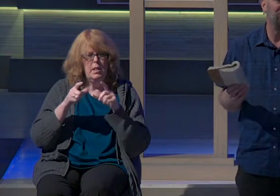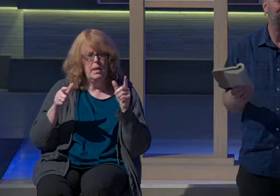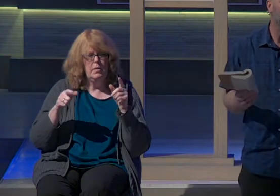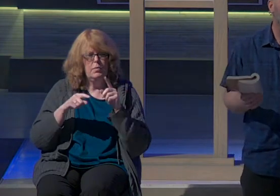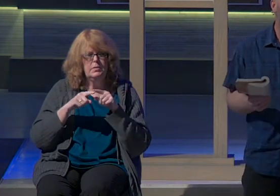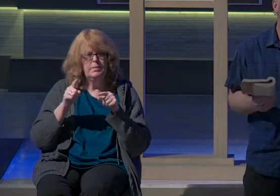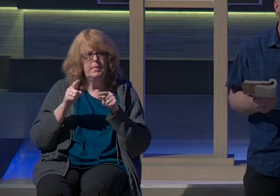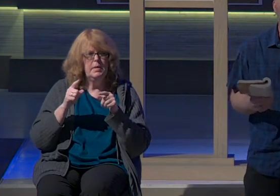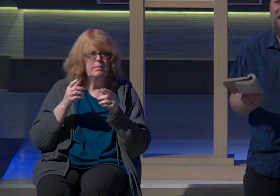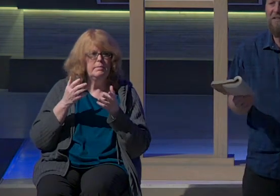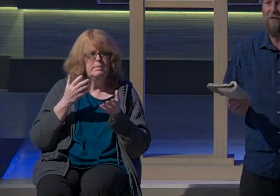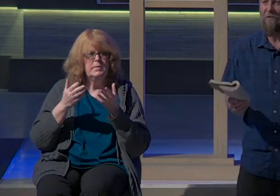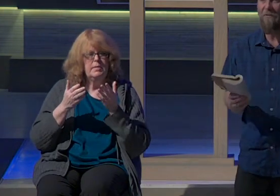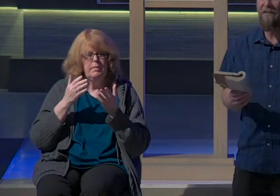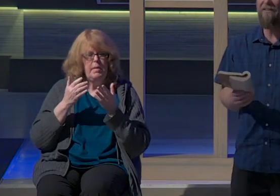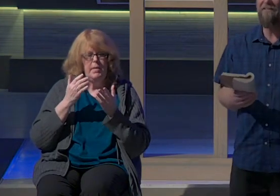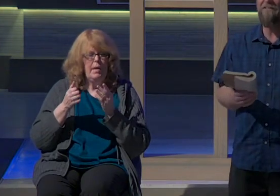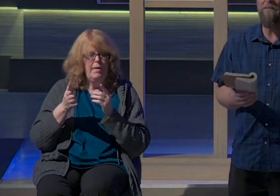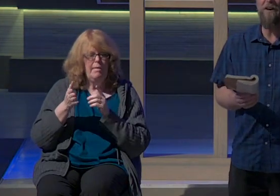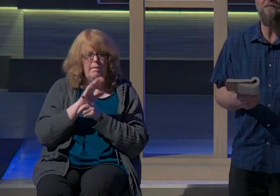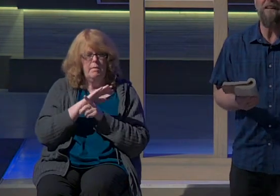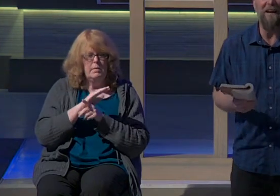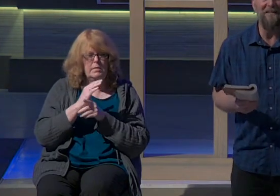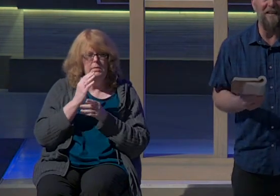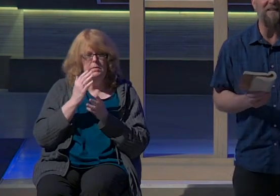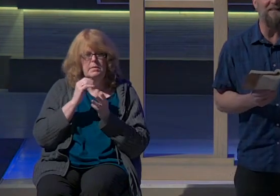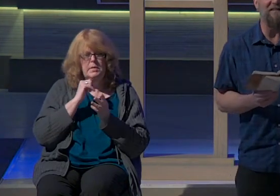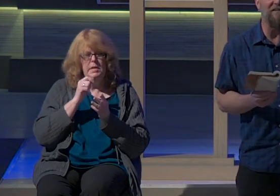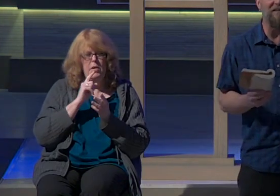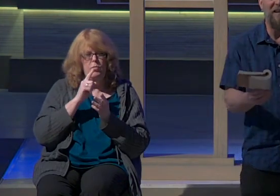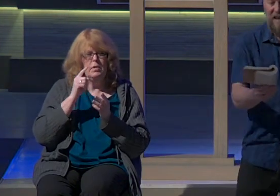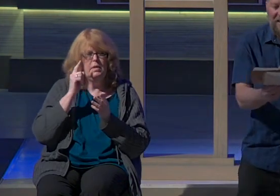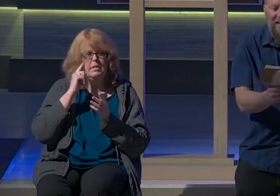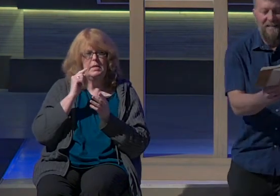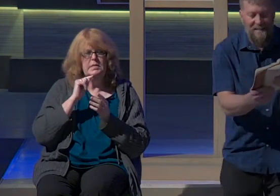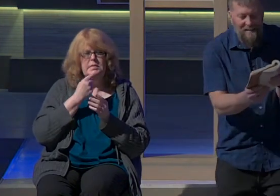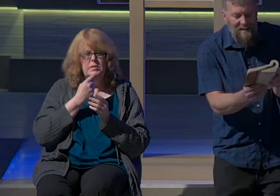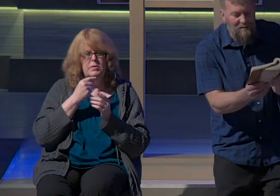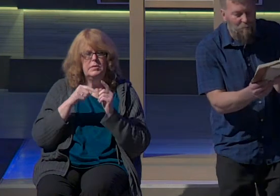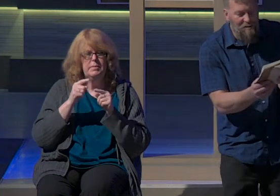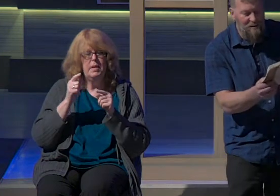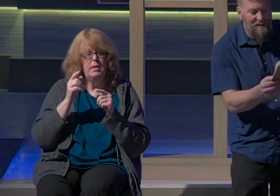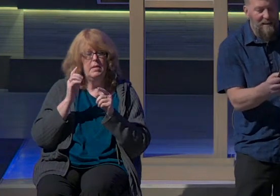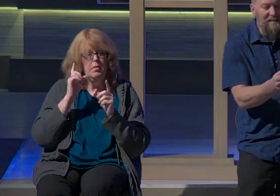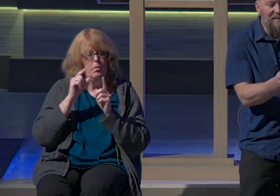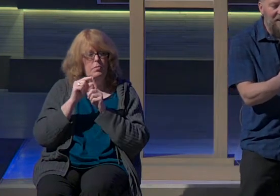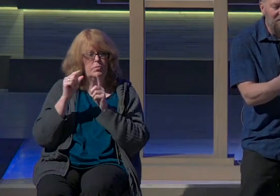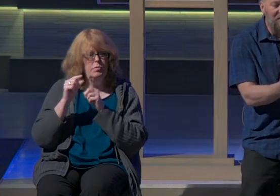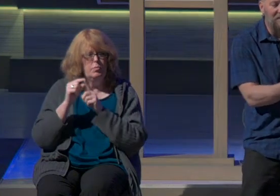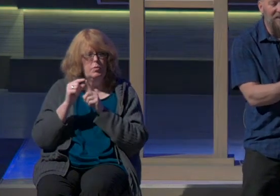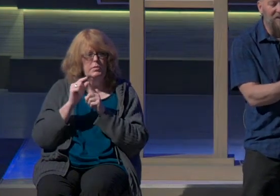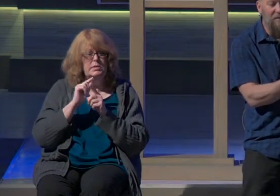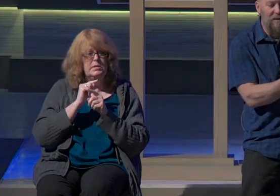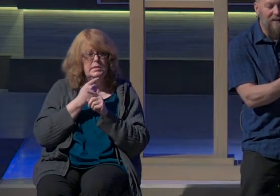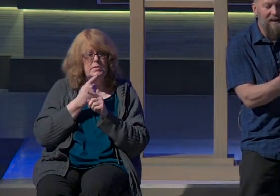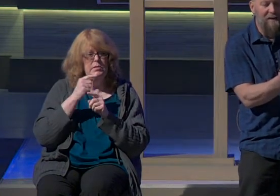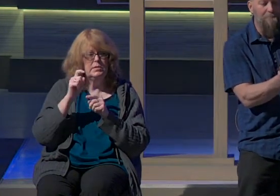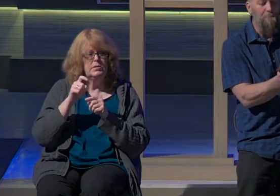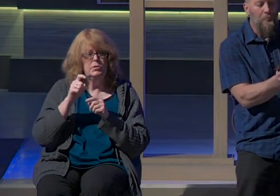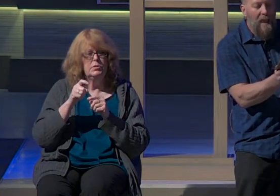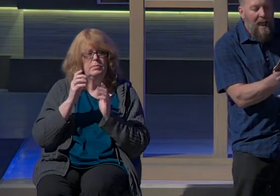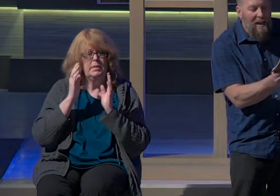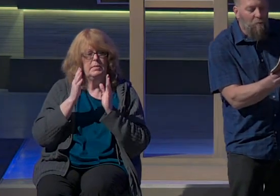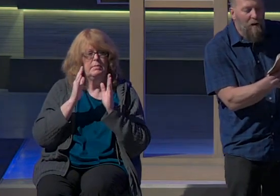maybe gloss over it somehow, not take it seriously. Listen to these words. This is how seriously it should be